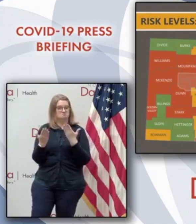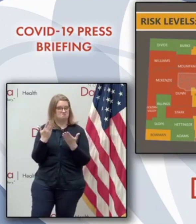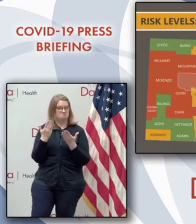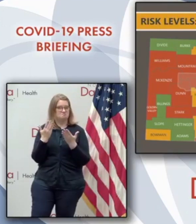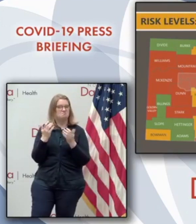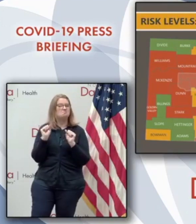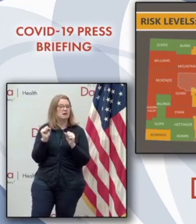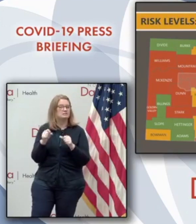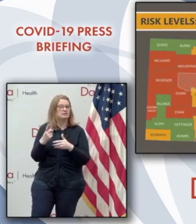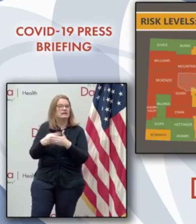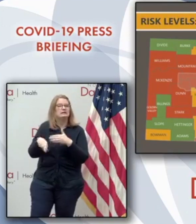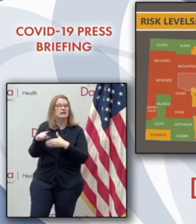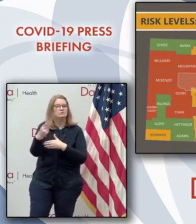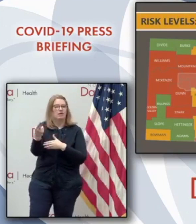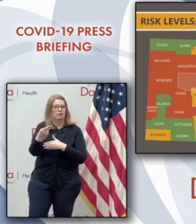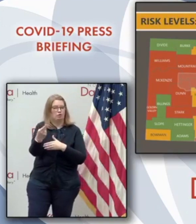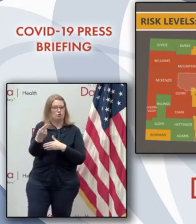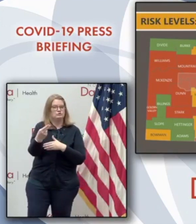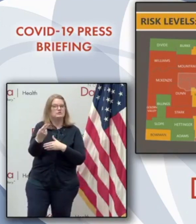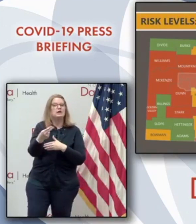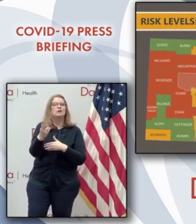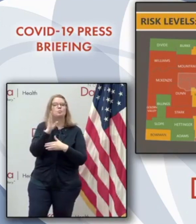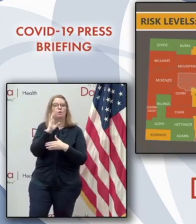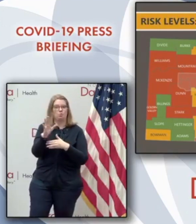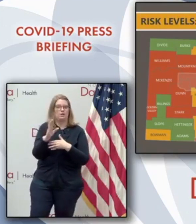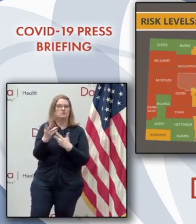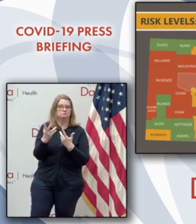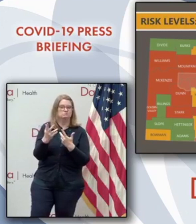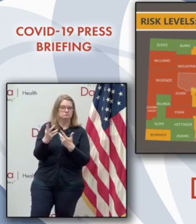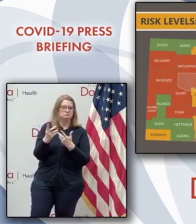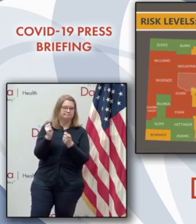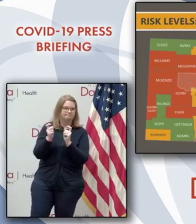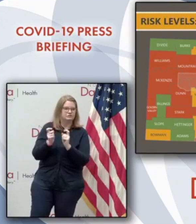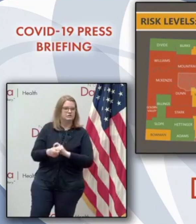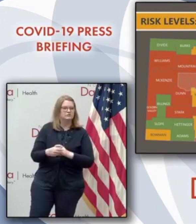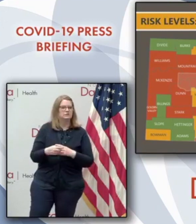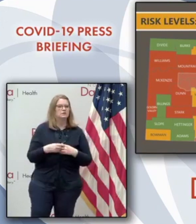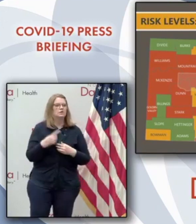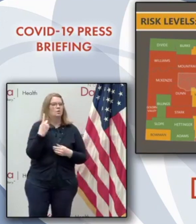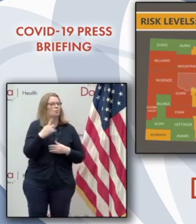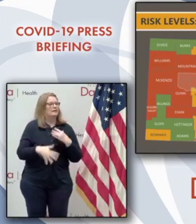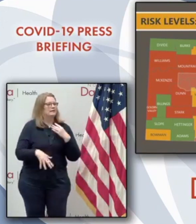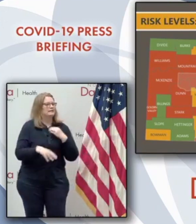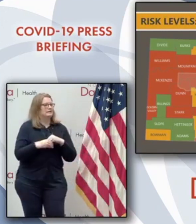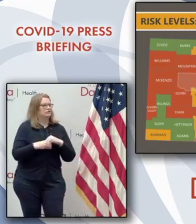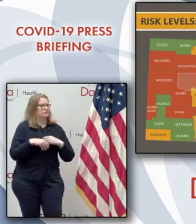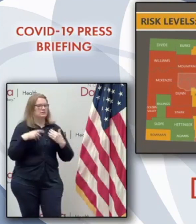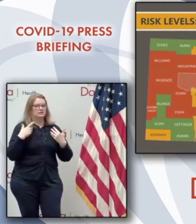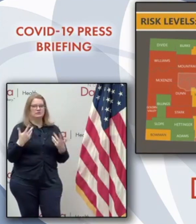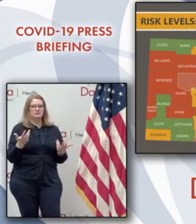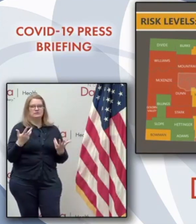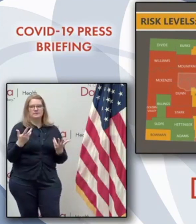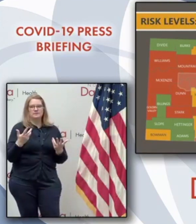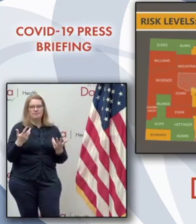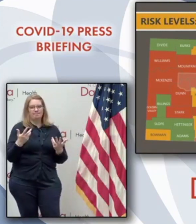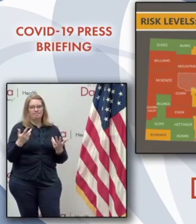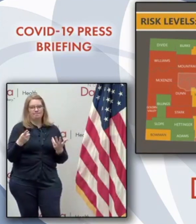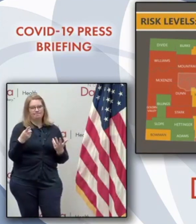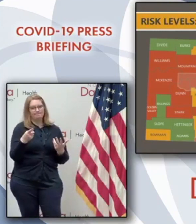changes next Thursday at our press briefing. When we take a look at this slide, one addition that we do have added on here is